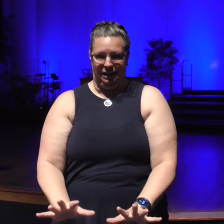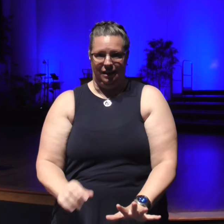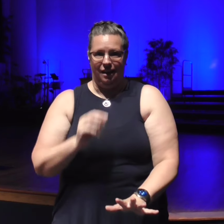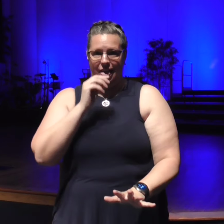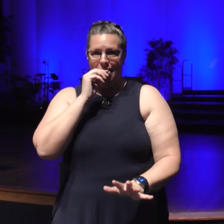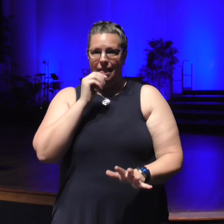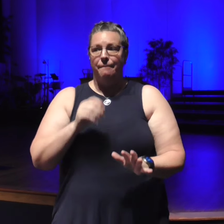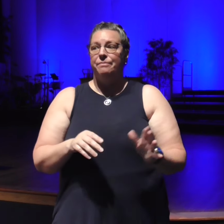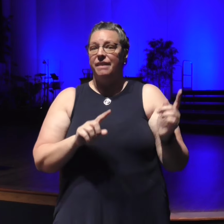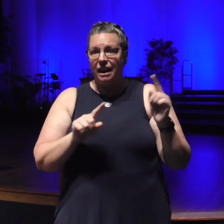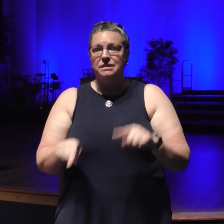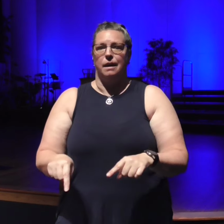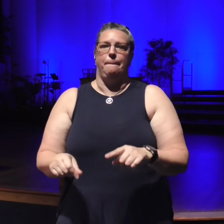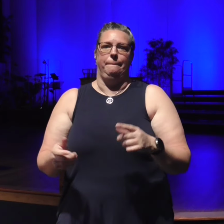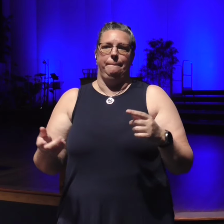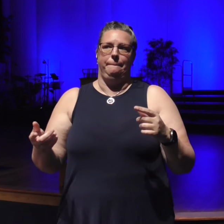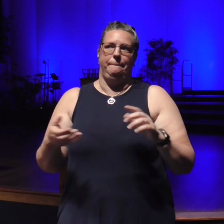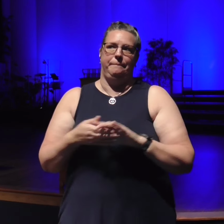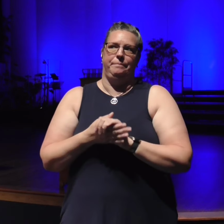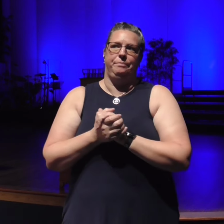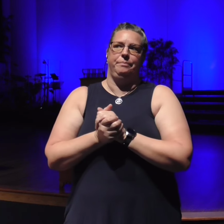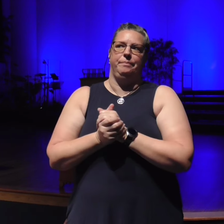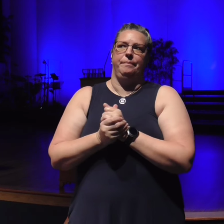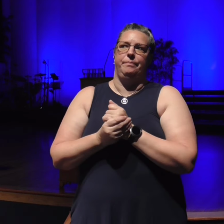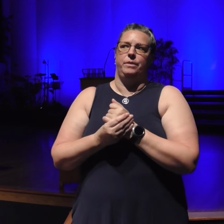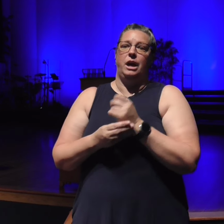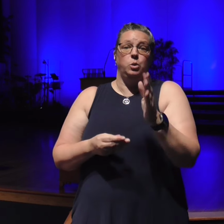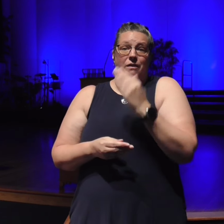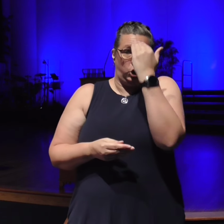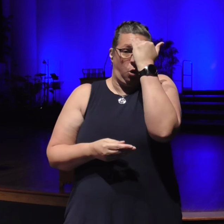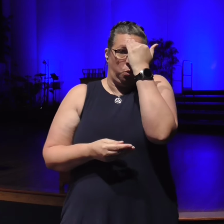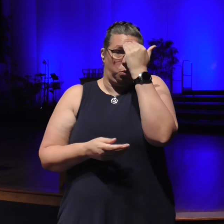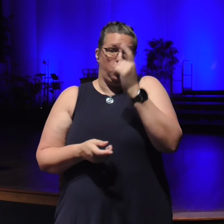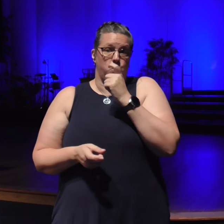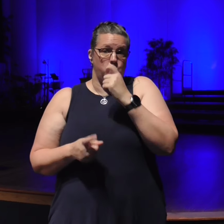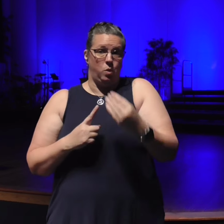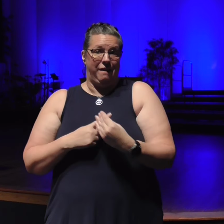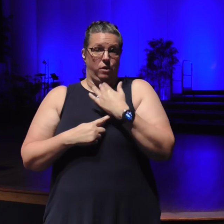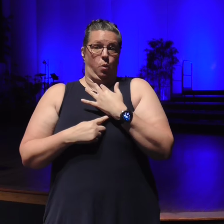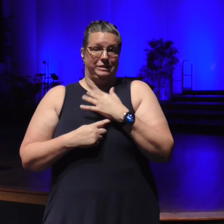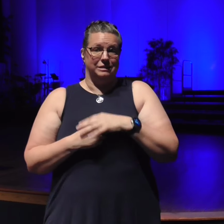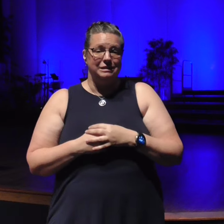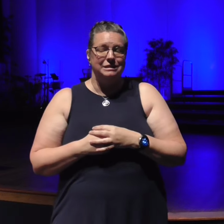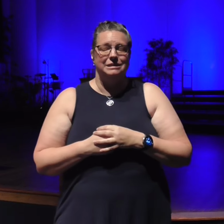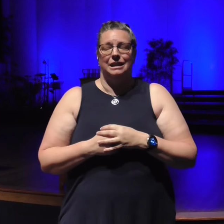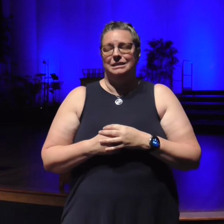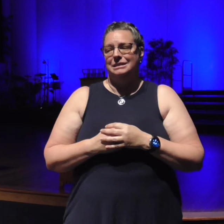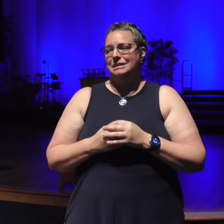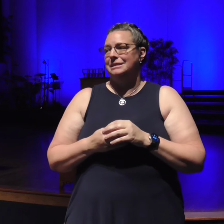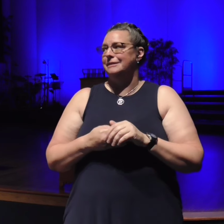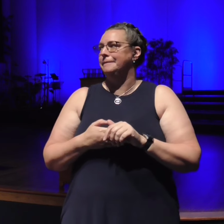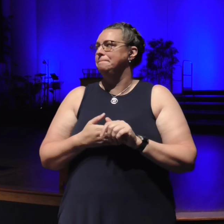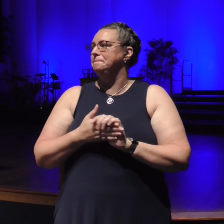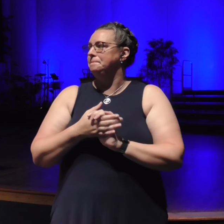come into you. You just never know, for yourself